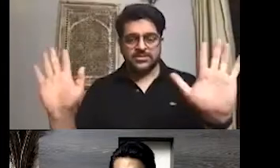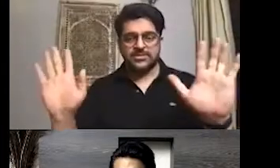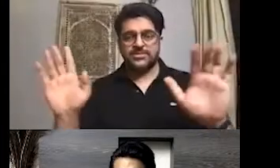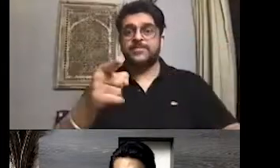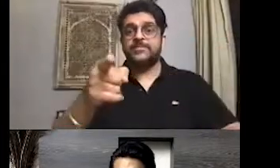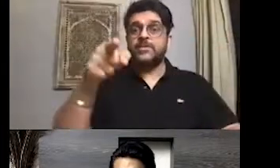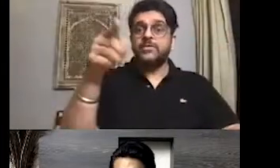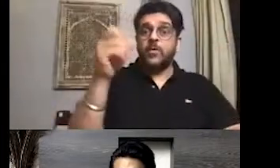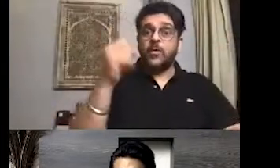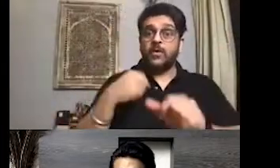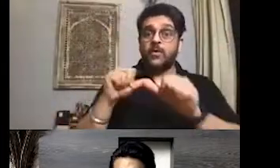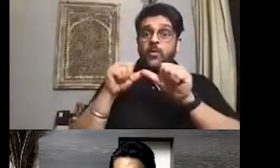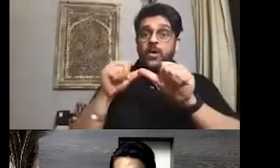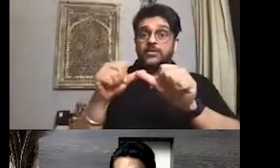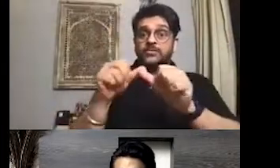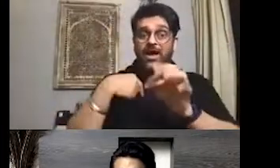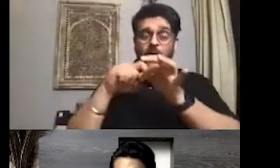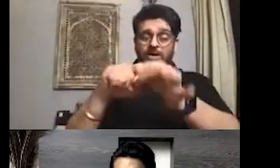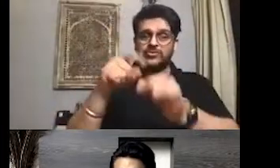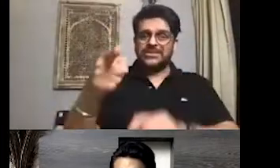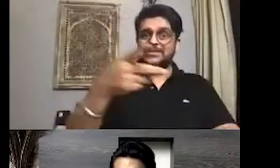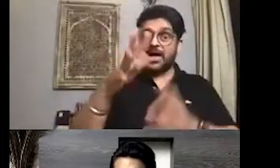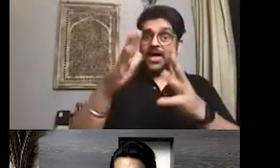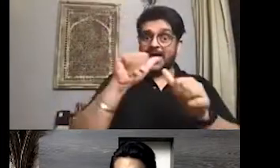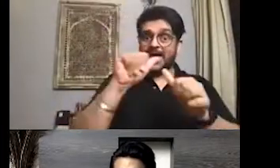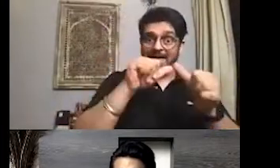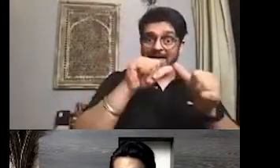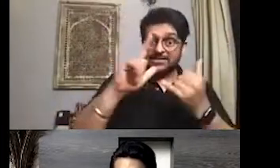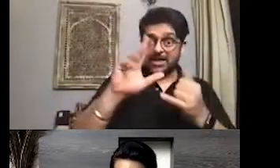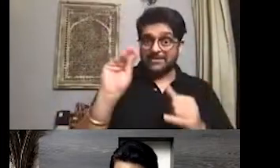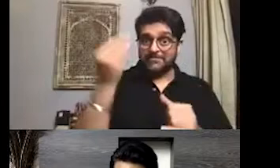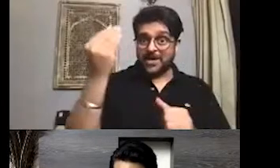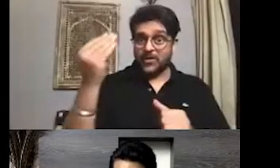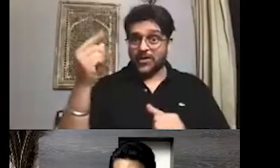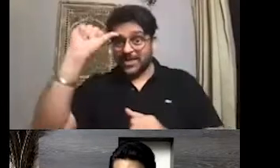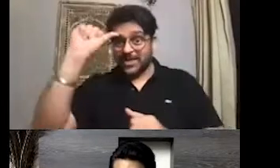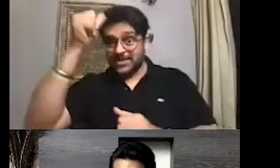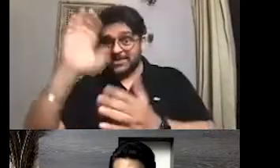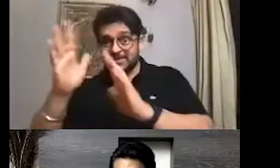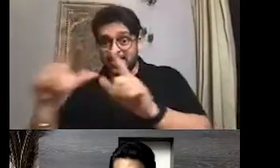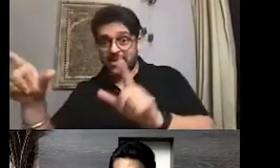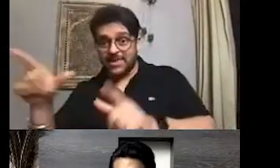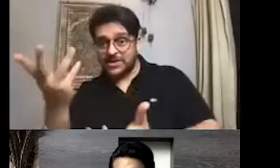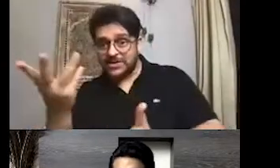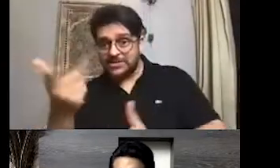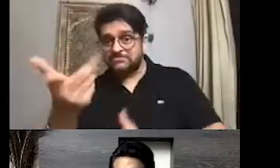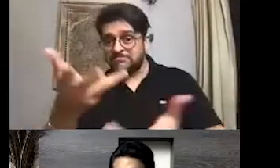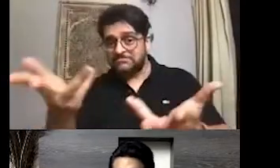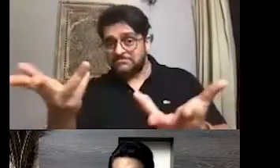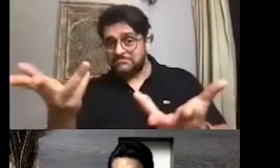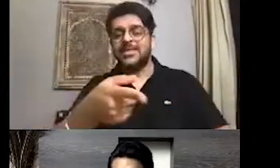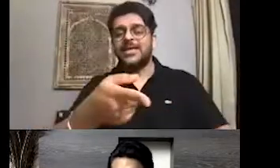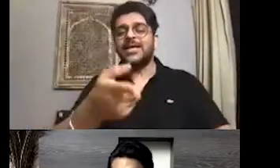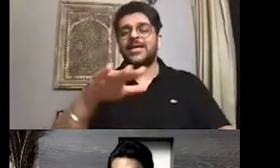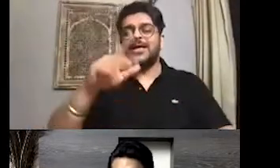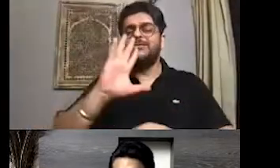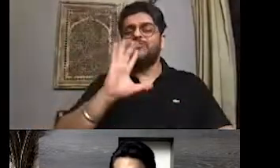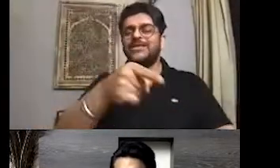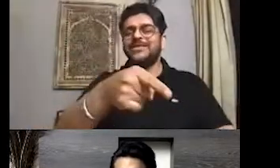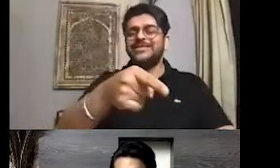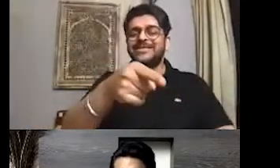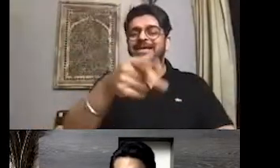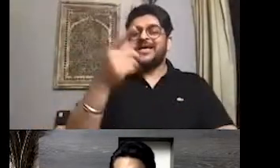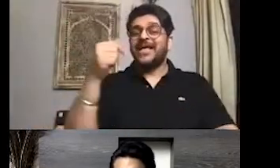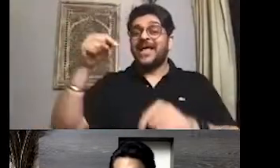completely different from Indian Sign Language. You might have seen the American Sign Language. So I would like to ask you all, what do you think, whether American Sign Language is